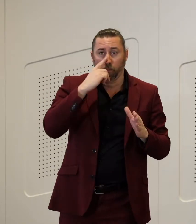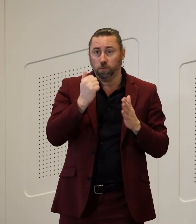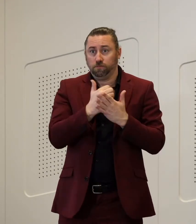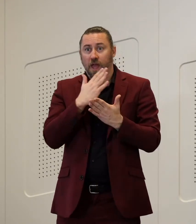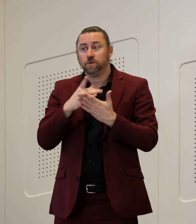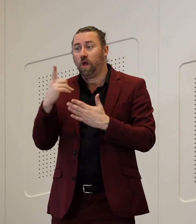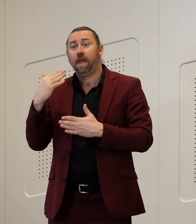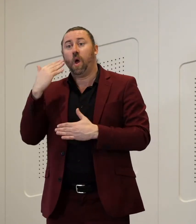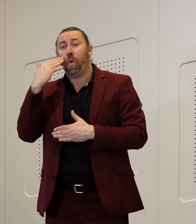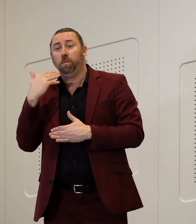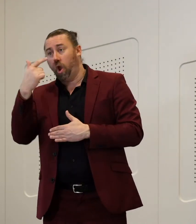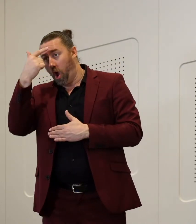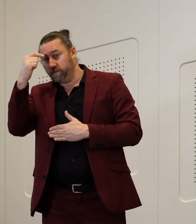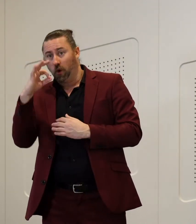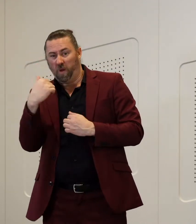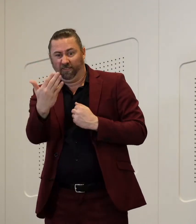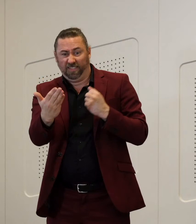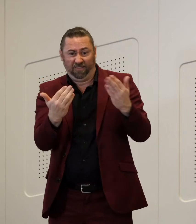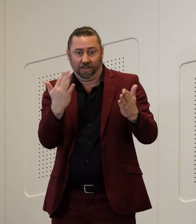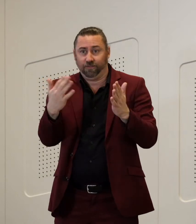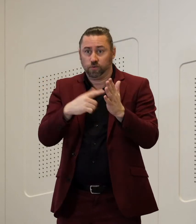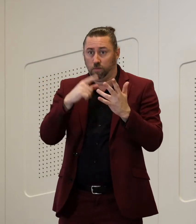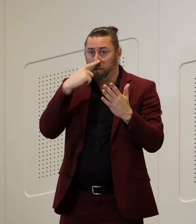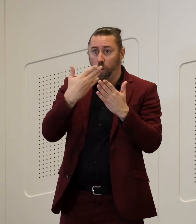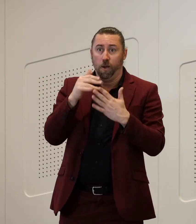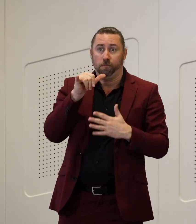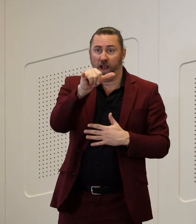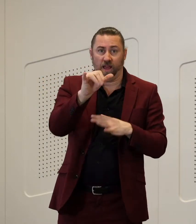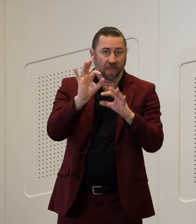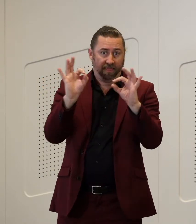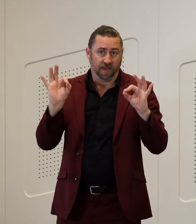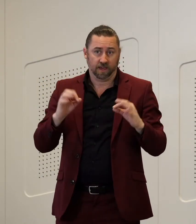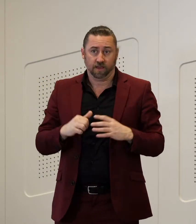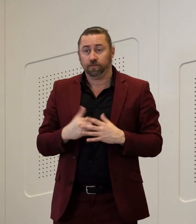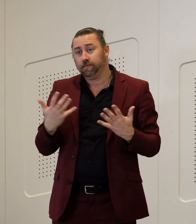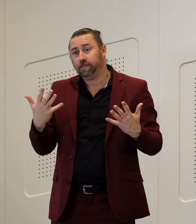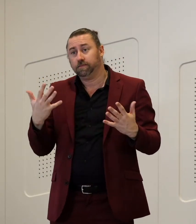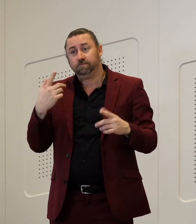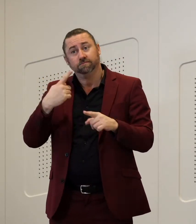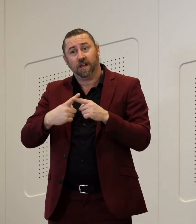transmission whatsoever in Queensland. This also shows that this is not